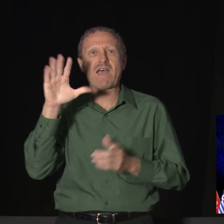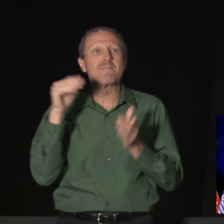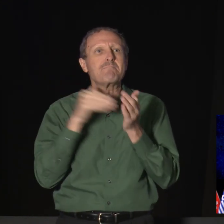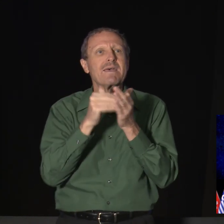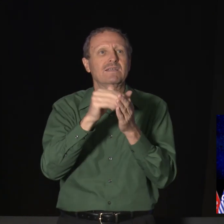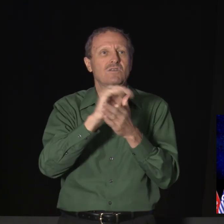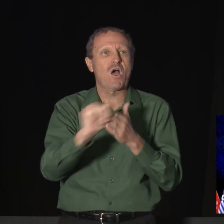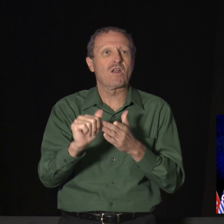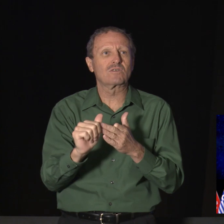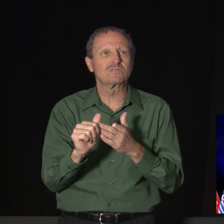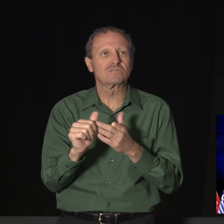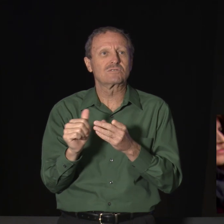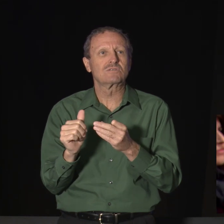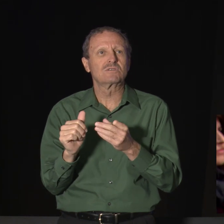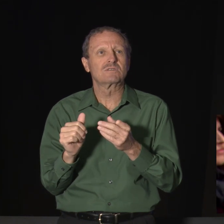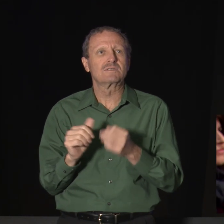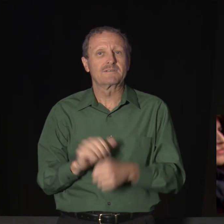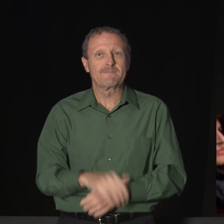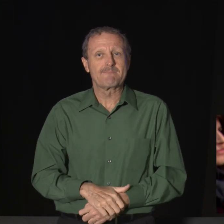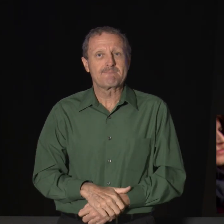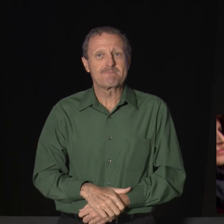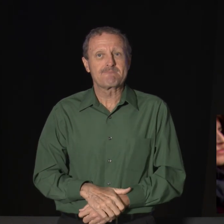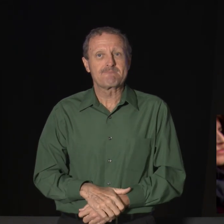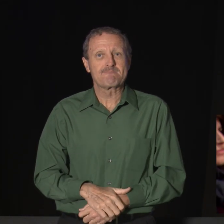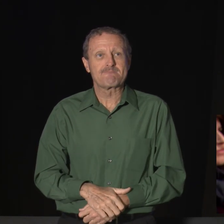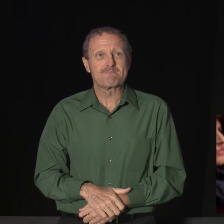$45 million for their release.